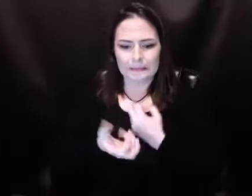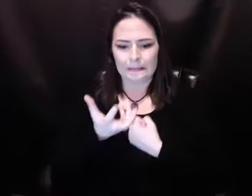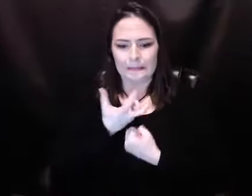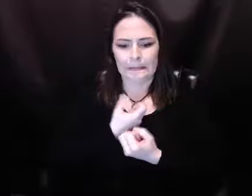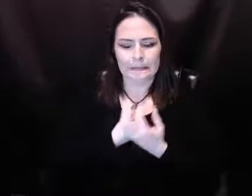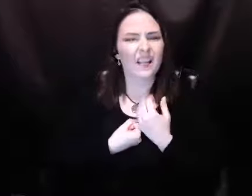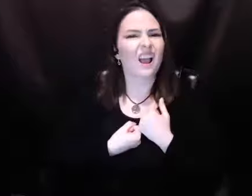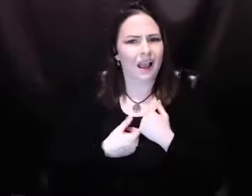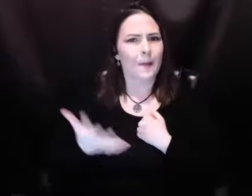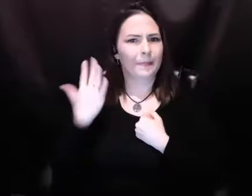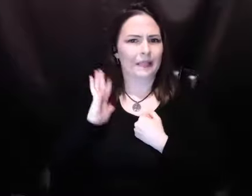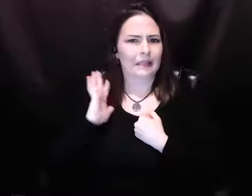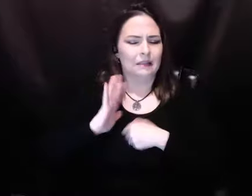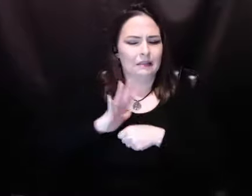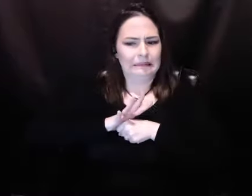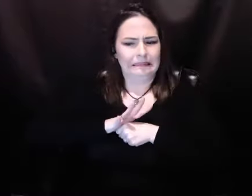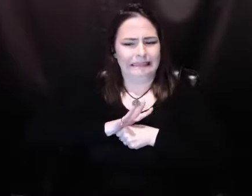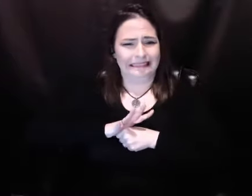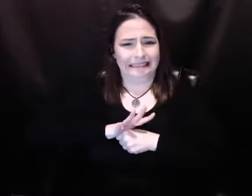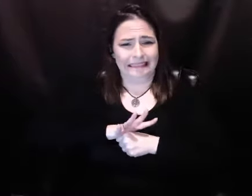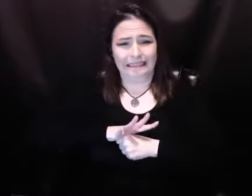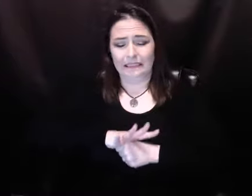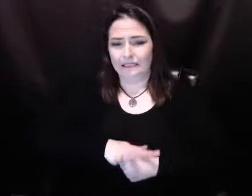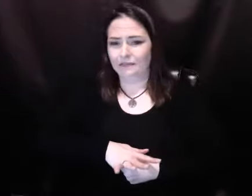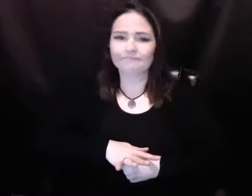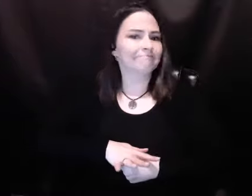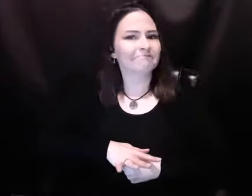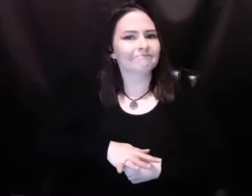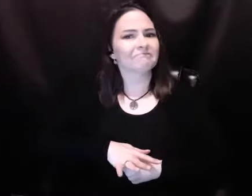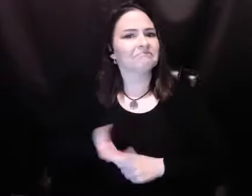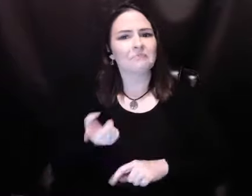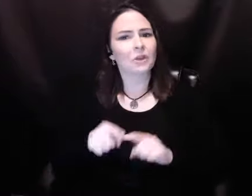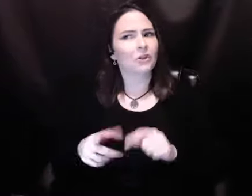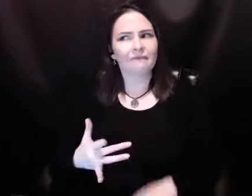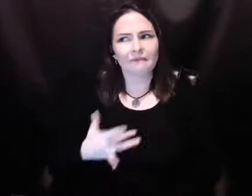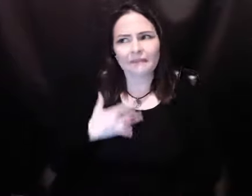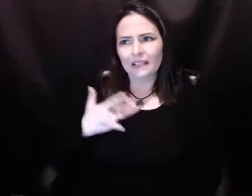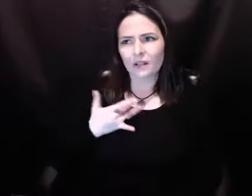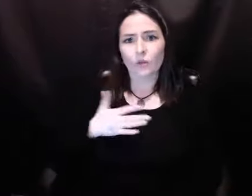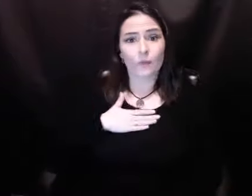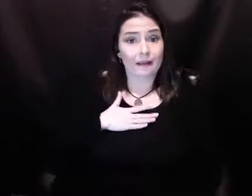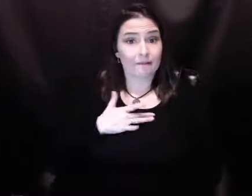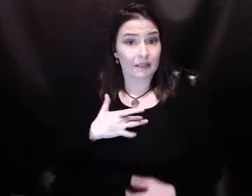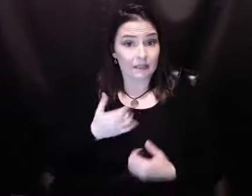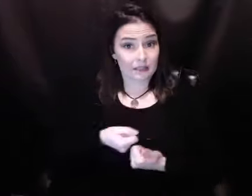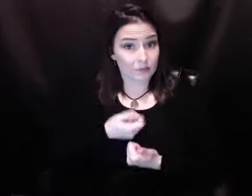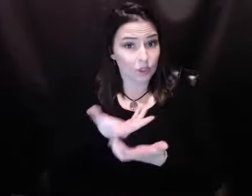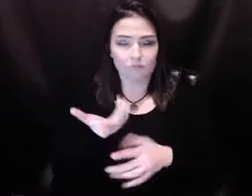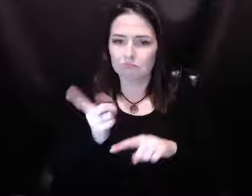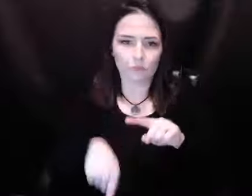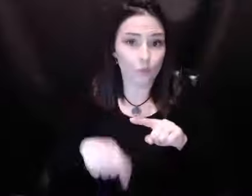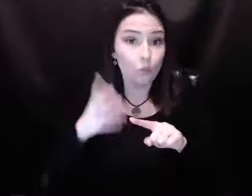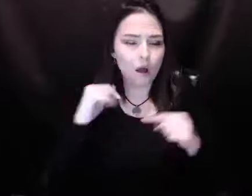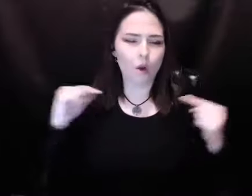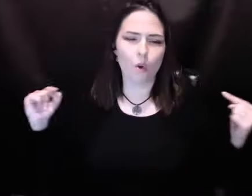steps, attending meetings, having a sponsor, and other members from our tribe who have supported me, doing service and navigating my way through